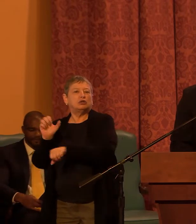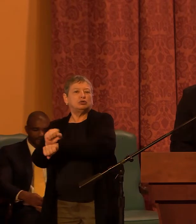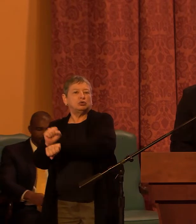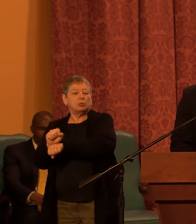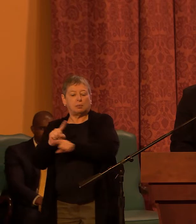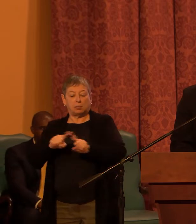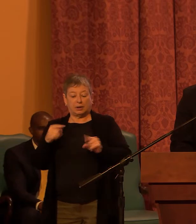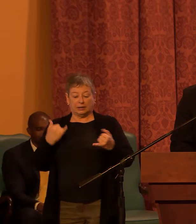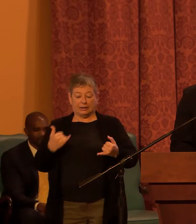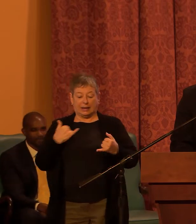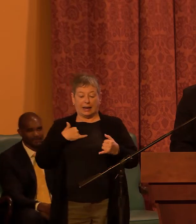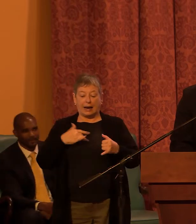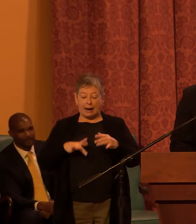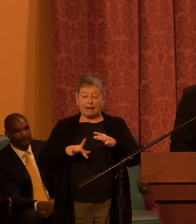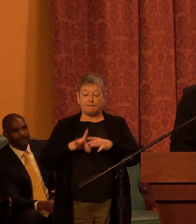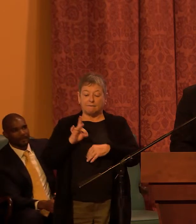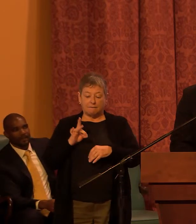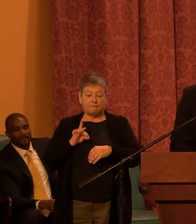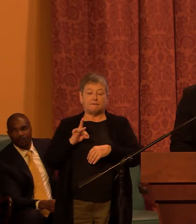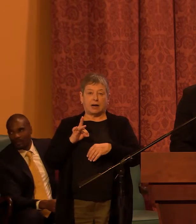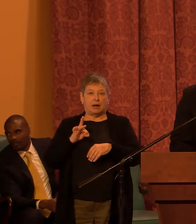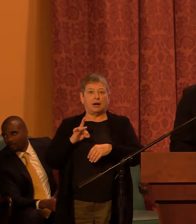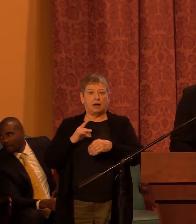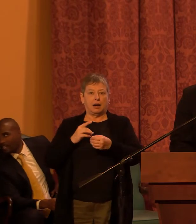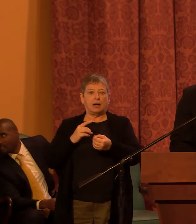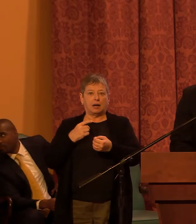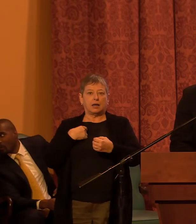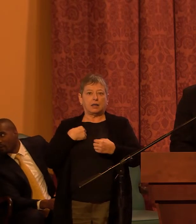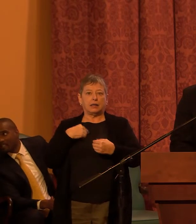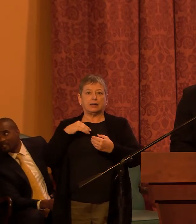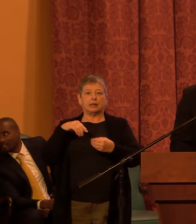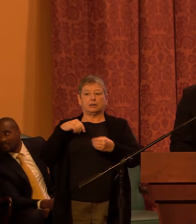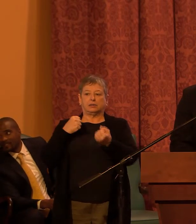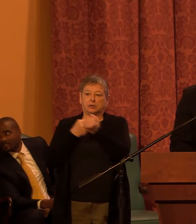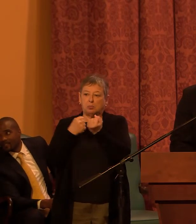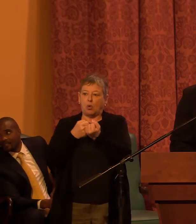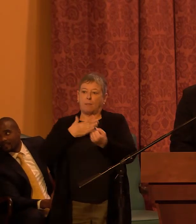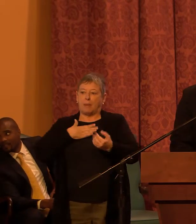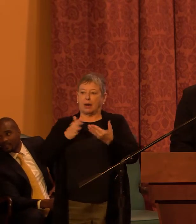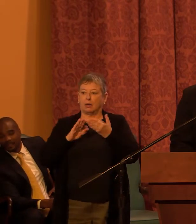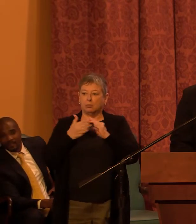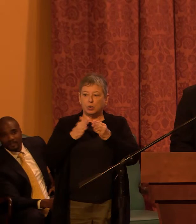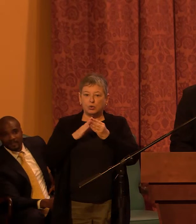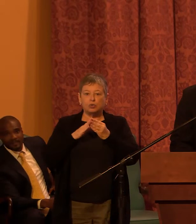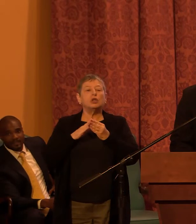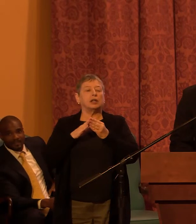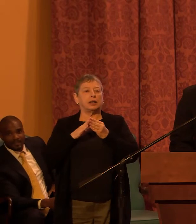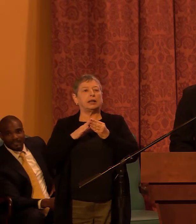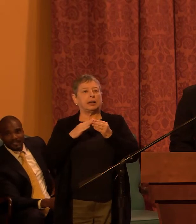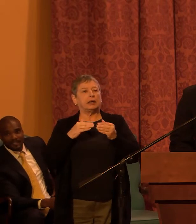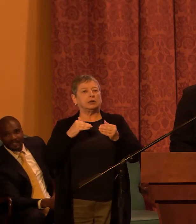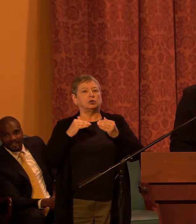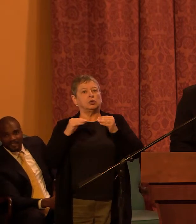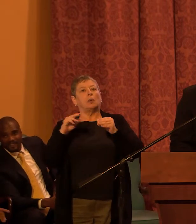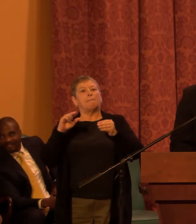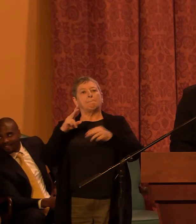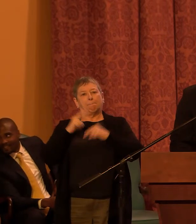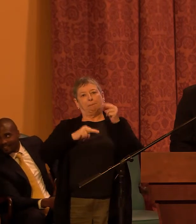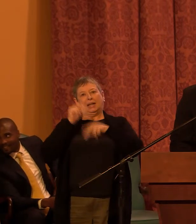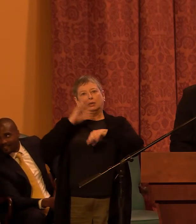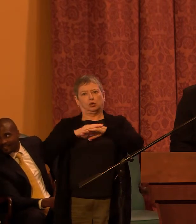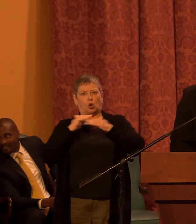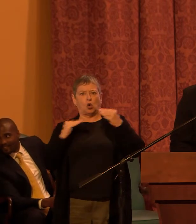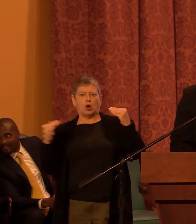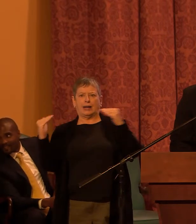myself becoming a force multiplier in my community, contributing to a collective effort against inequity. As I reflect on my